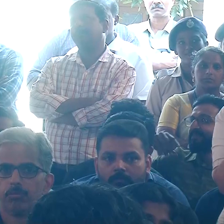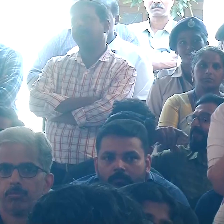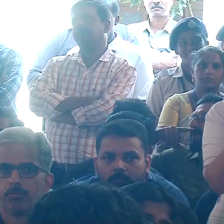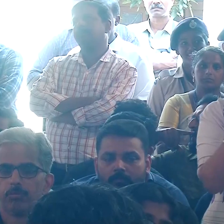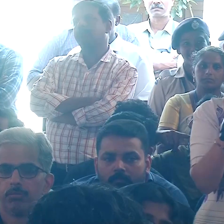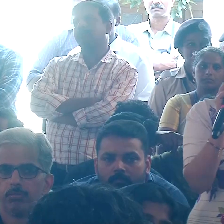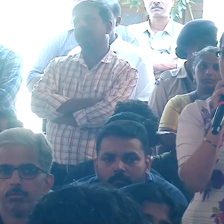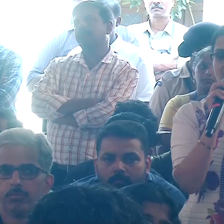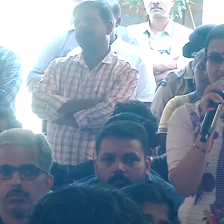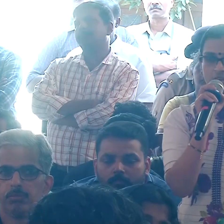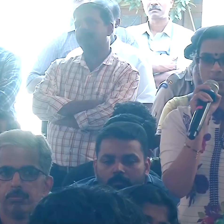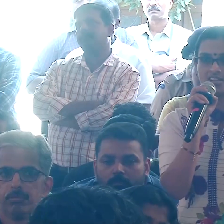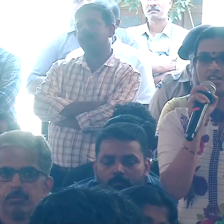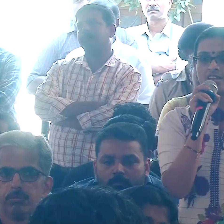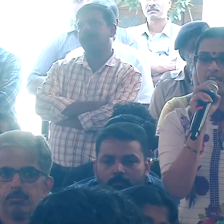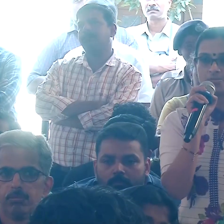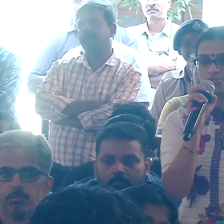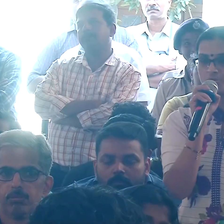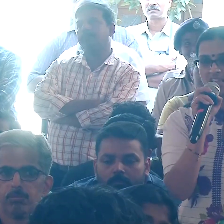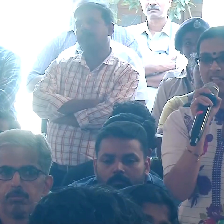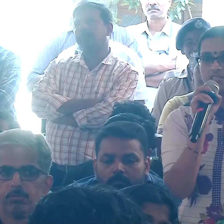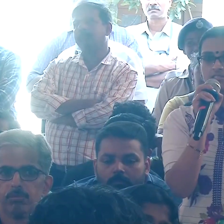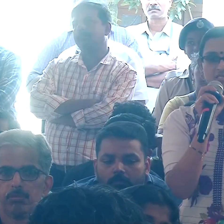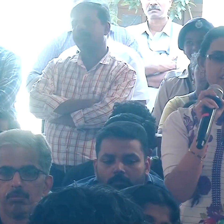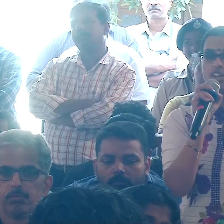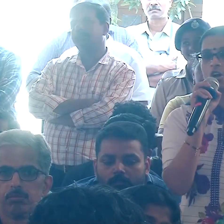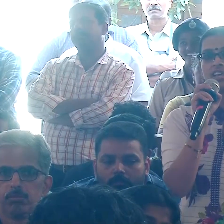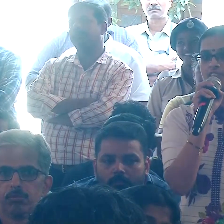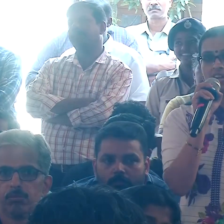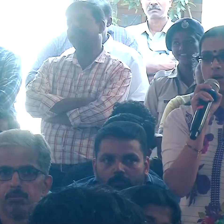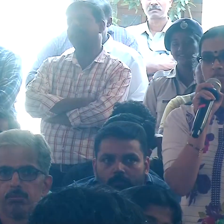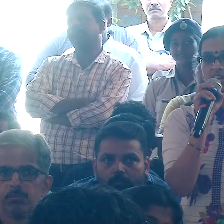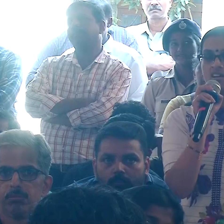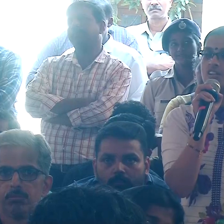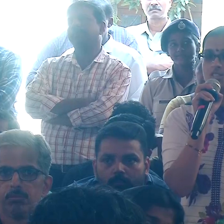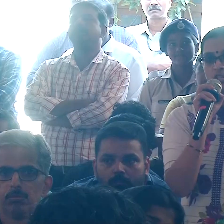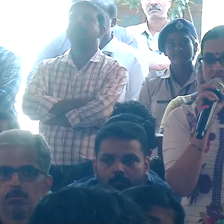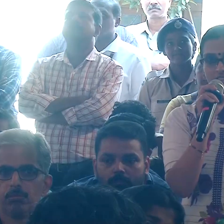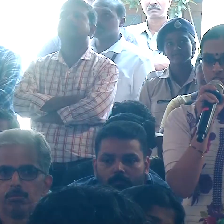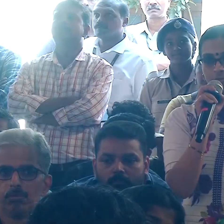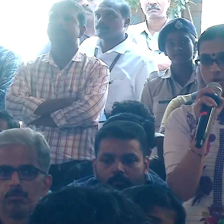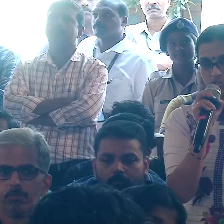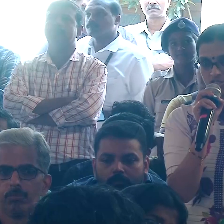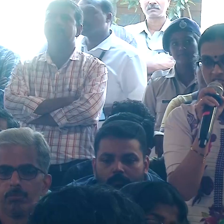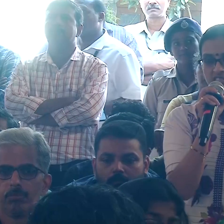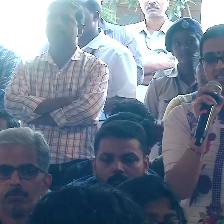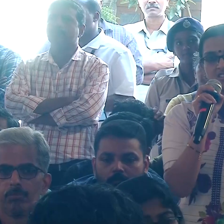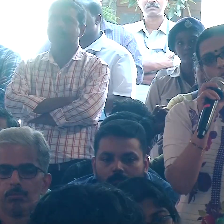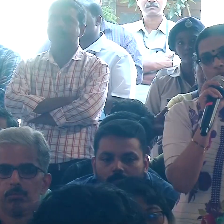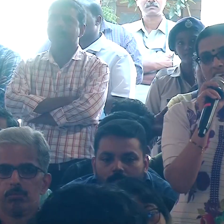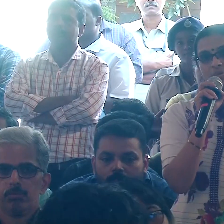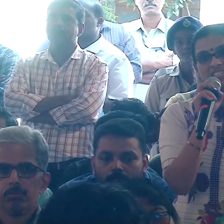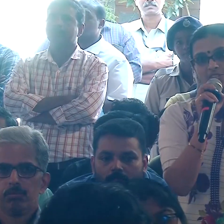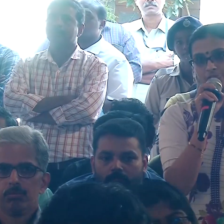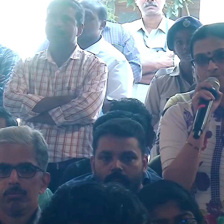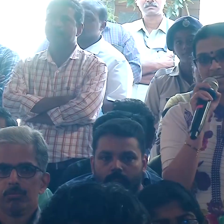the laborers, when I surveyed, came to know that they are not aware about their social security provisions. So